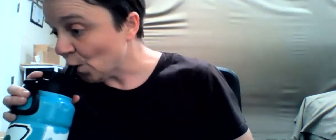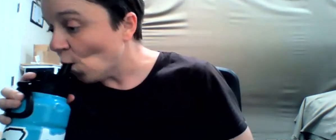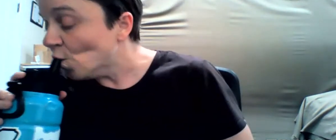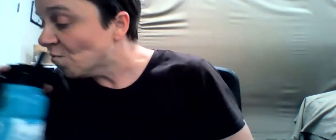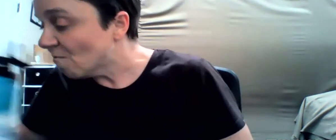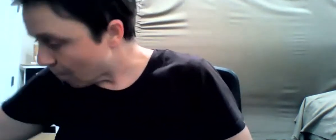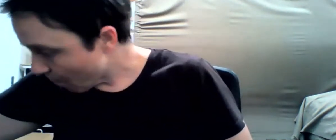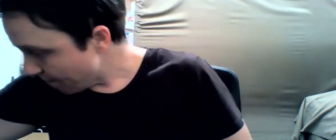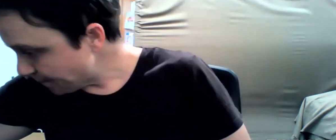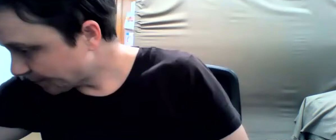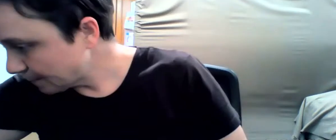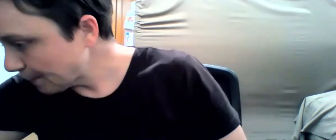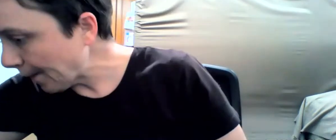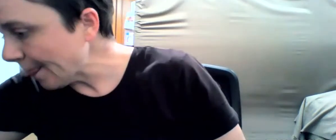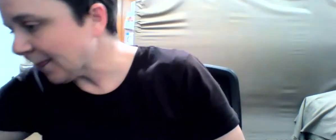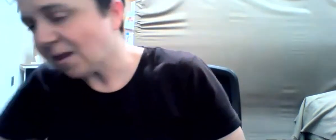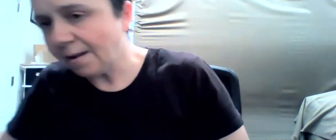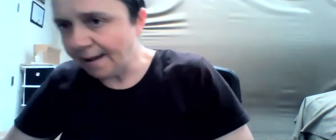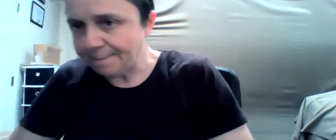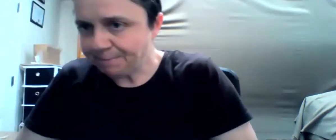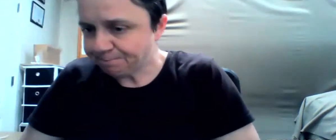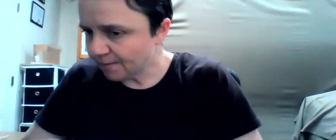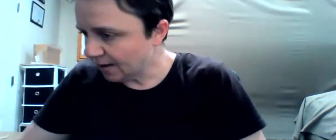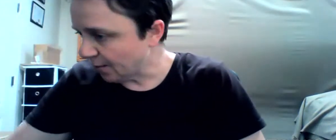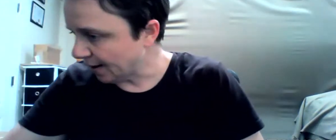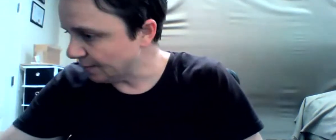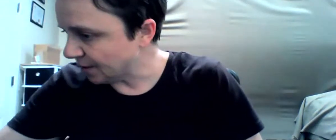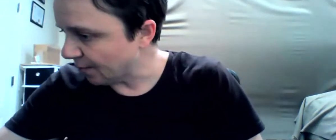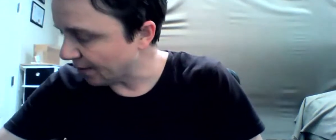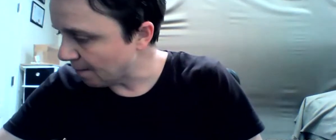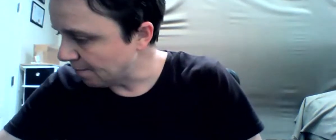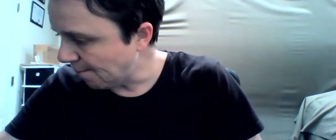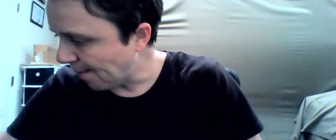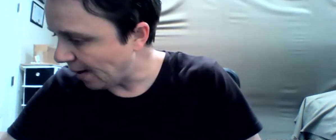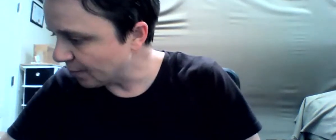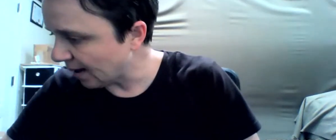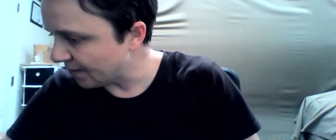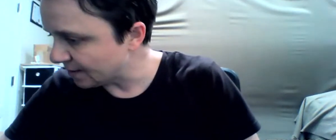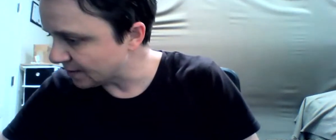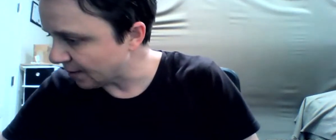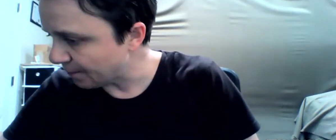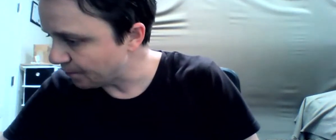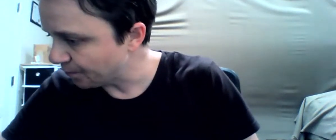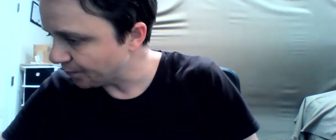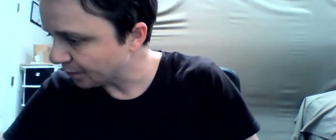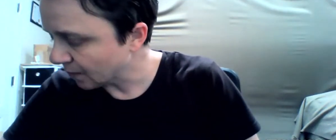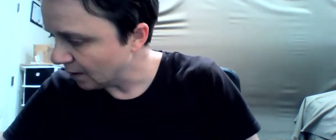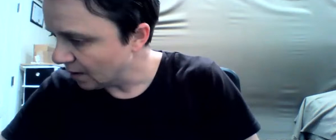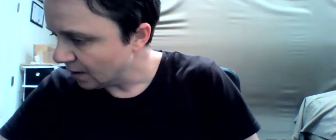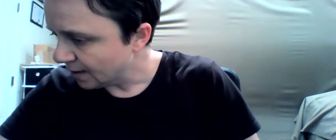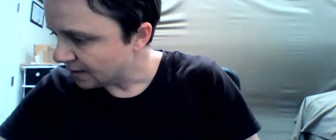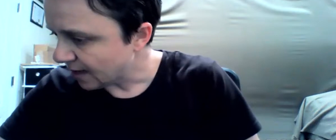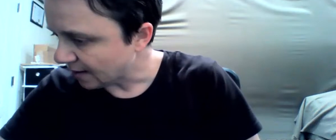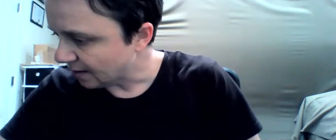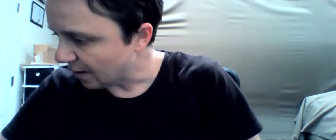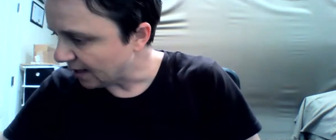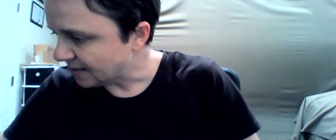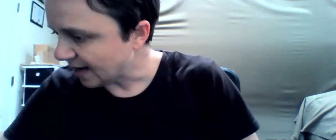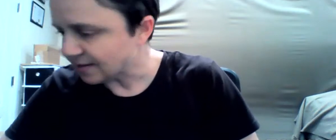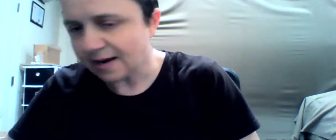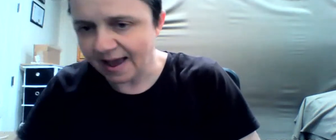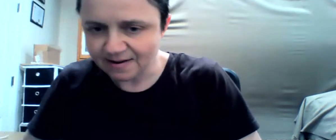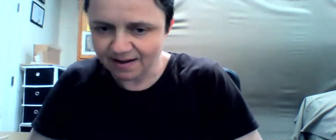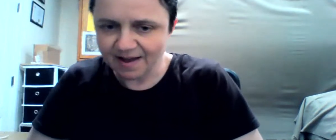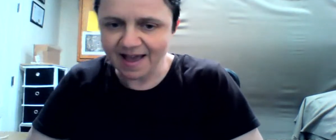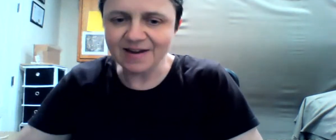and no worries. yeah. Anyway, I'm sorry about that. I'm glad that Zach gave